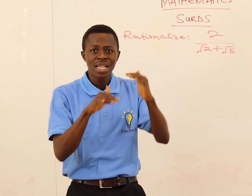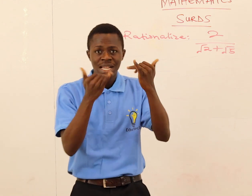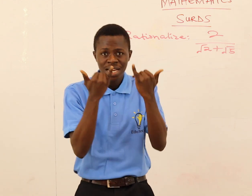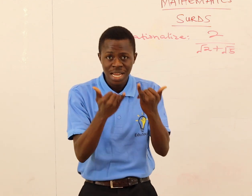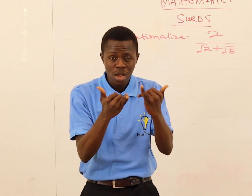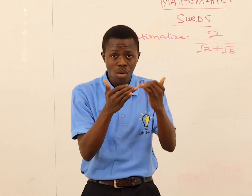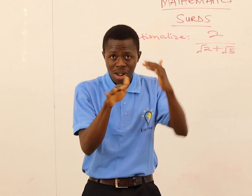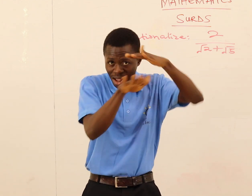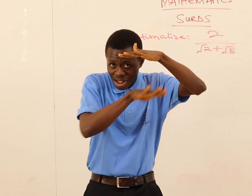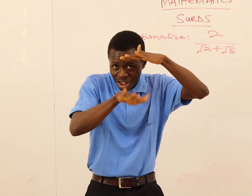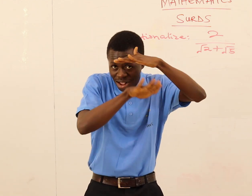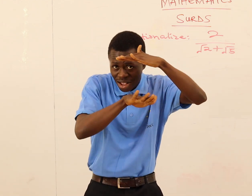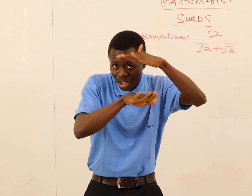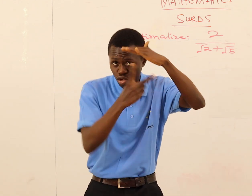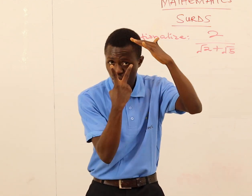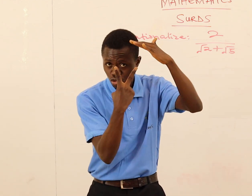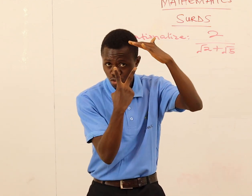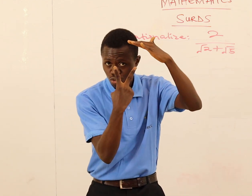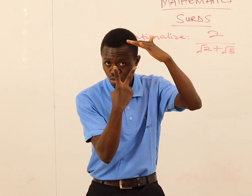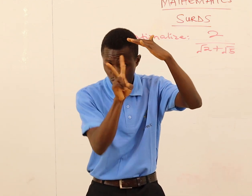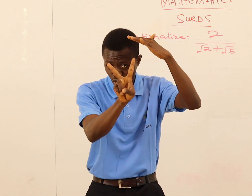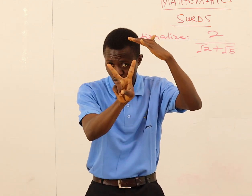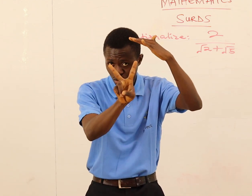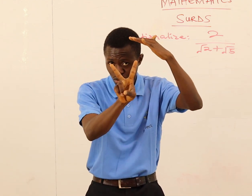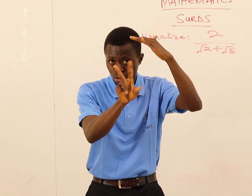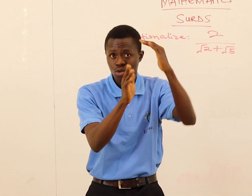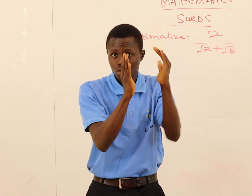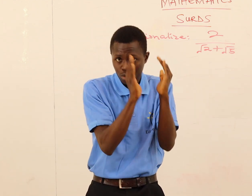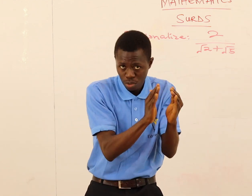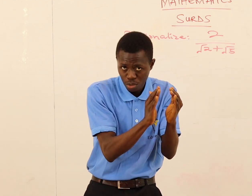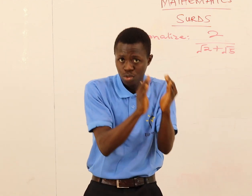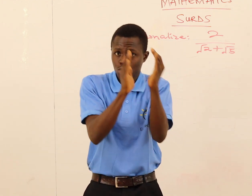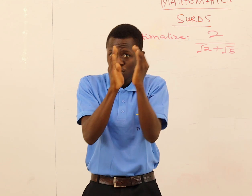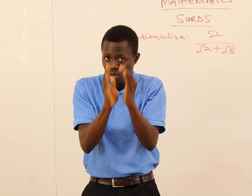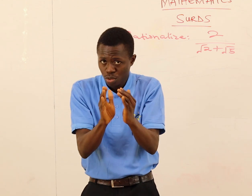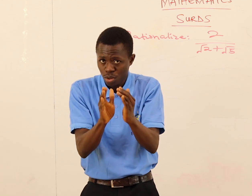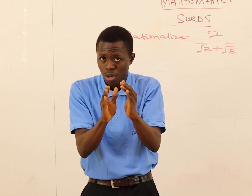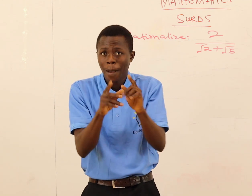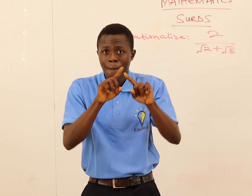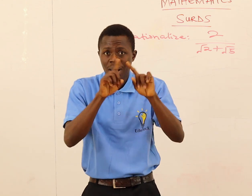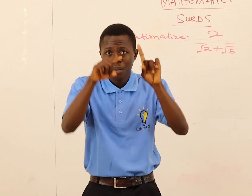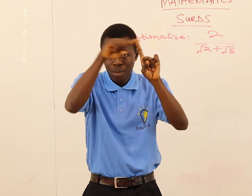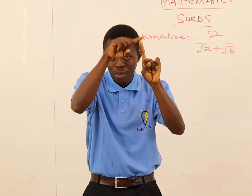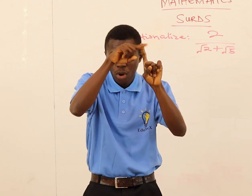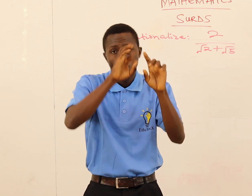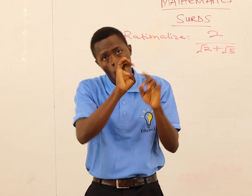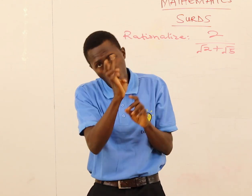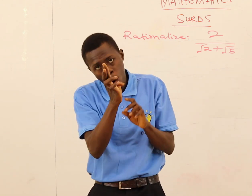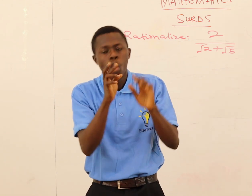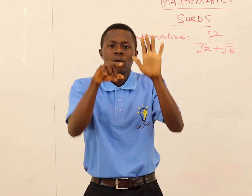and the denominator, right? Now, with the denominator, we have two different expressions there, both having the square